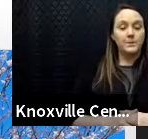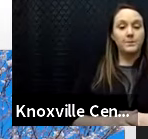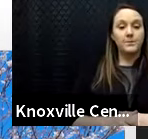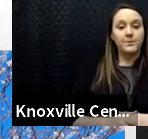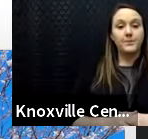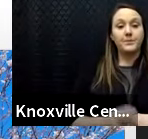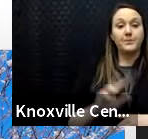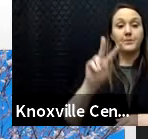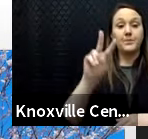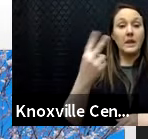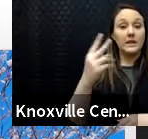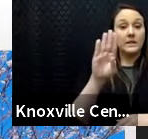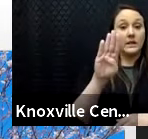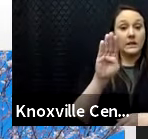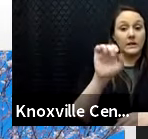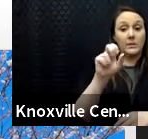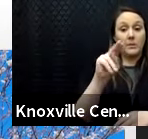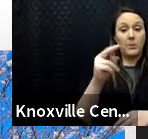Our second benchmark,